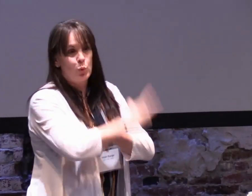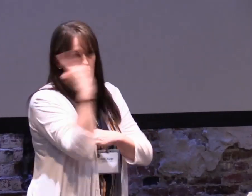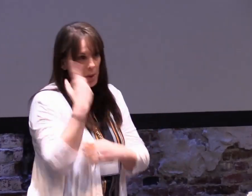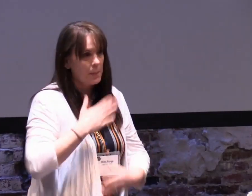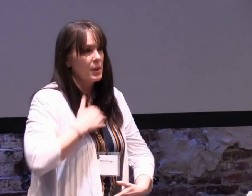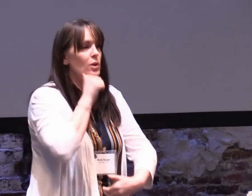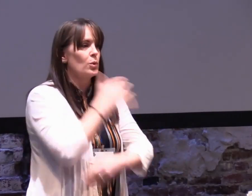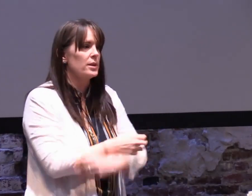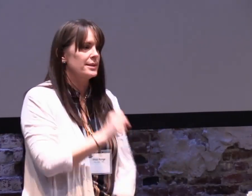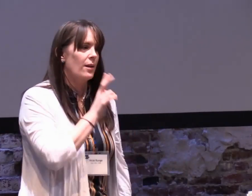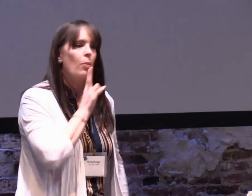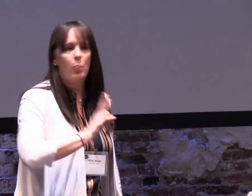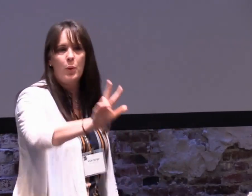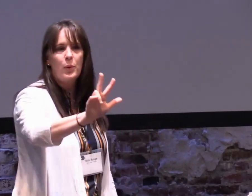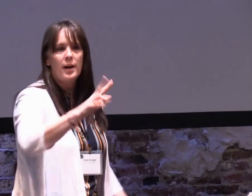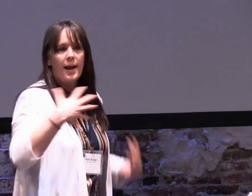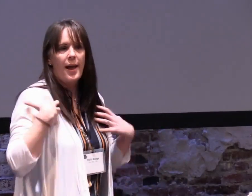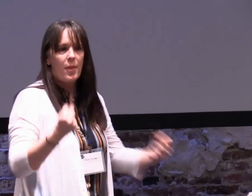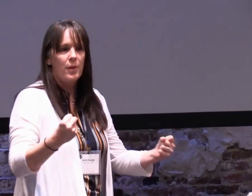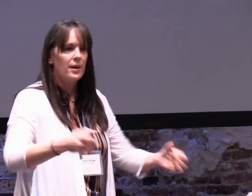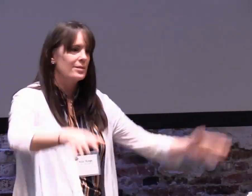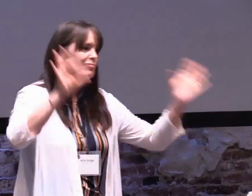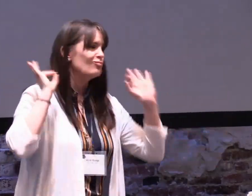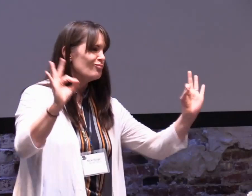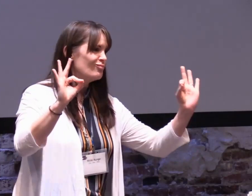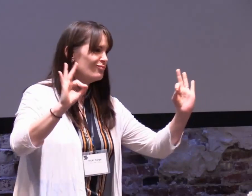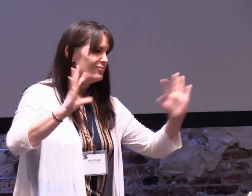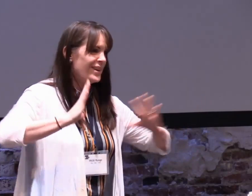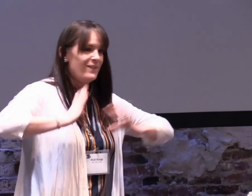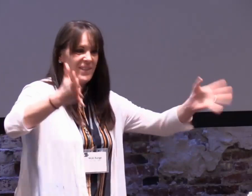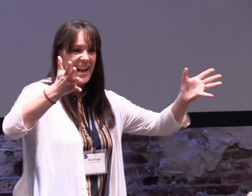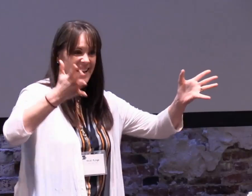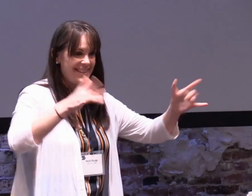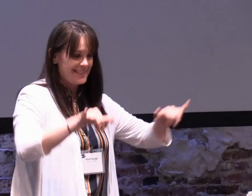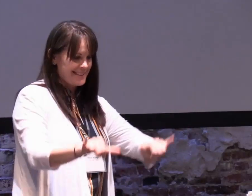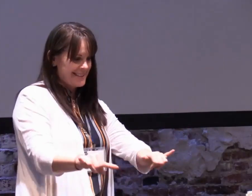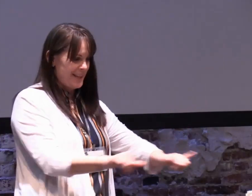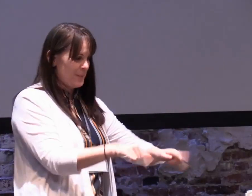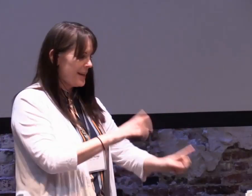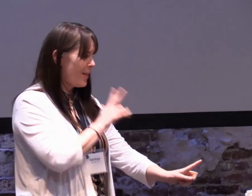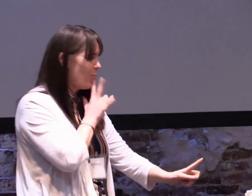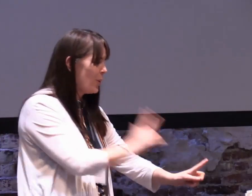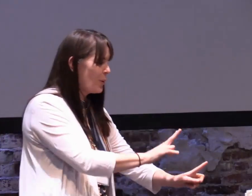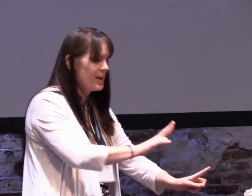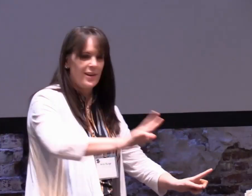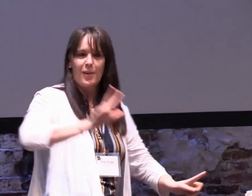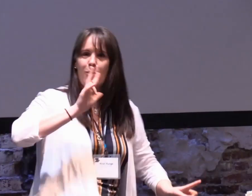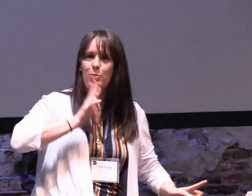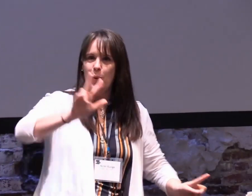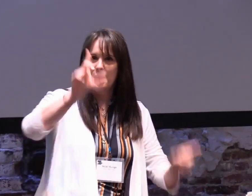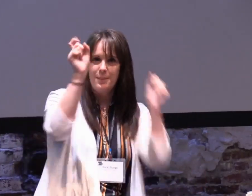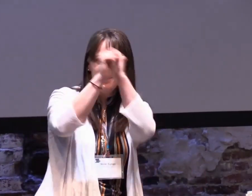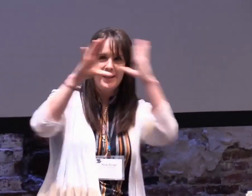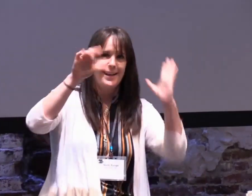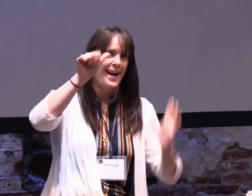daughter, today, my daughter is three and very healthy. And so is my art.